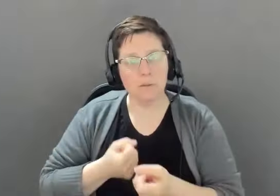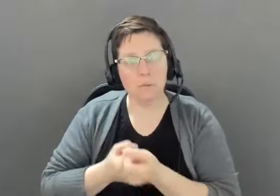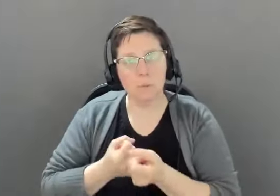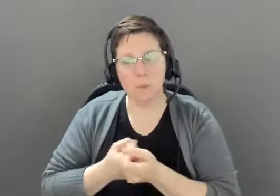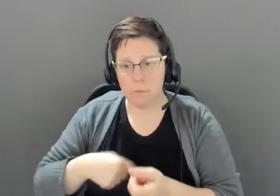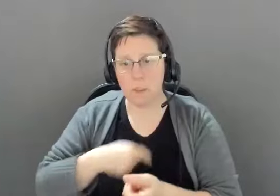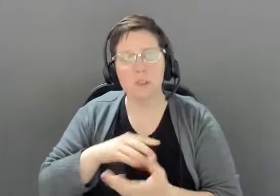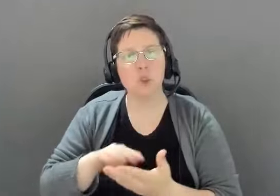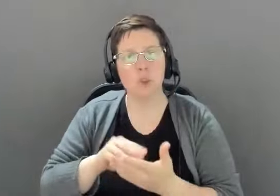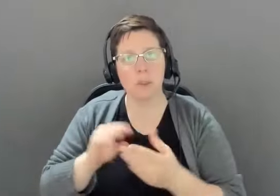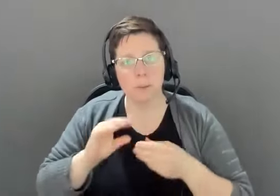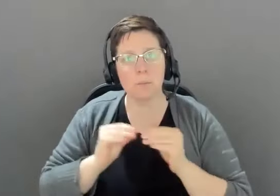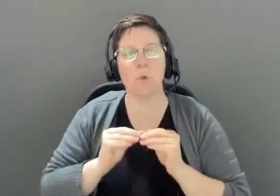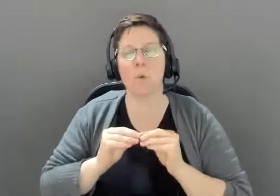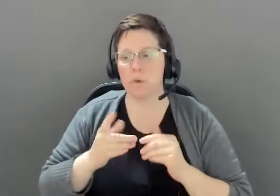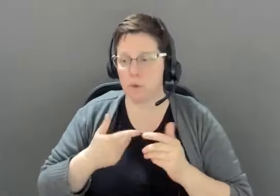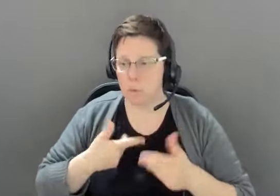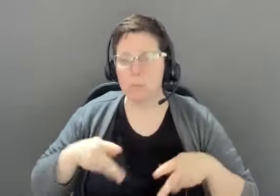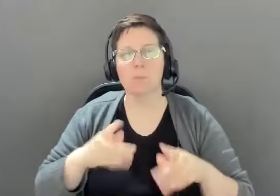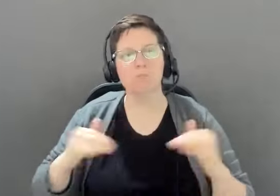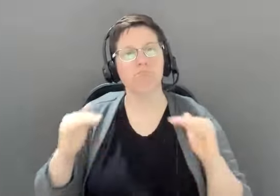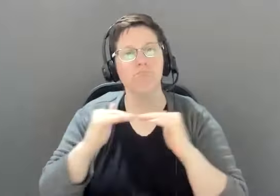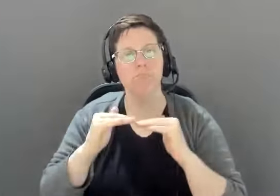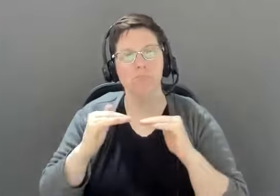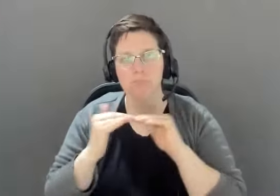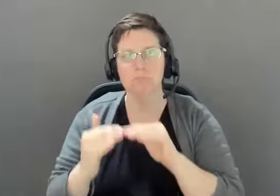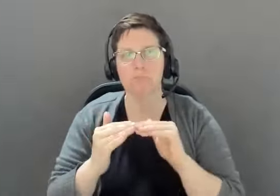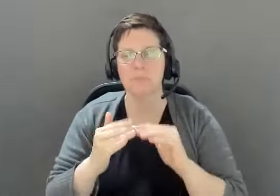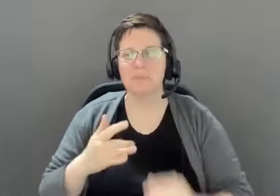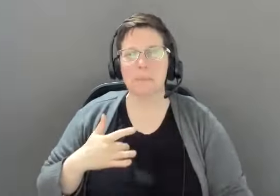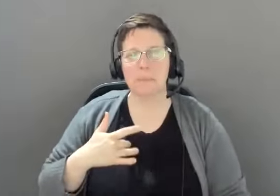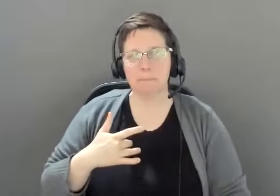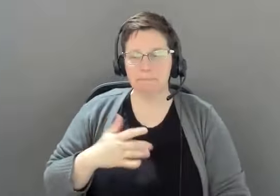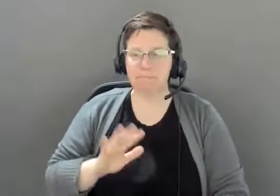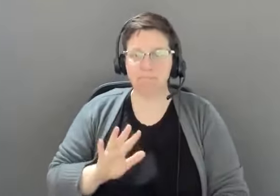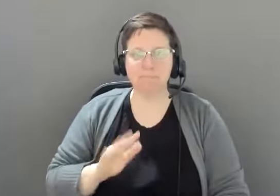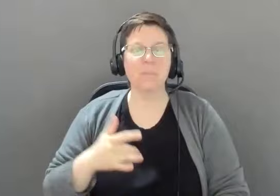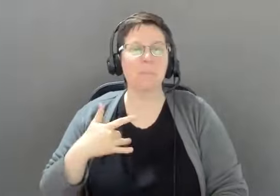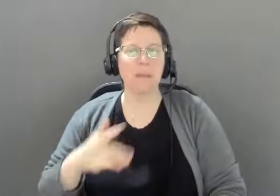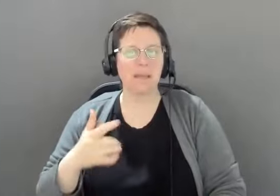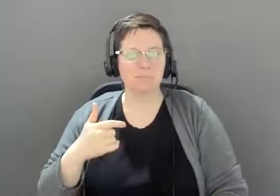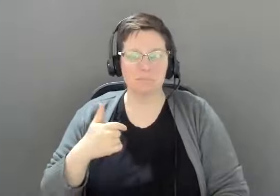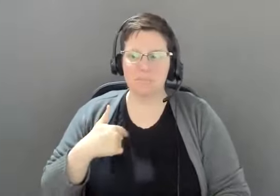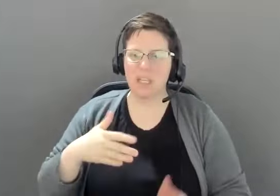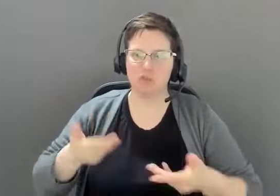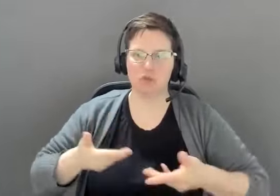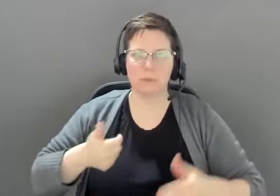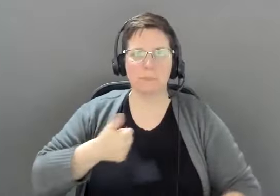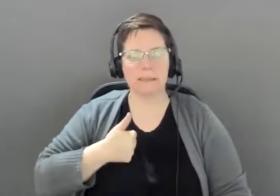communities. So usually when I introduce myself, I say that I'm a survivor of sexualized violence.